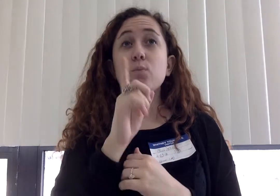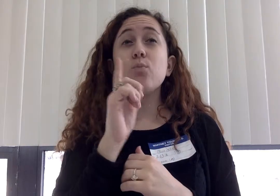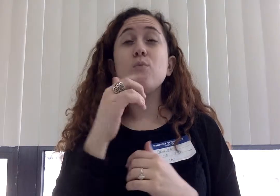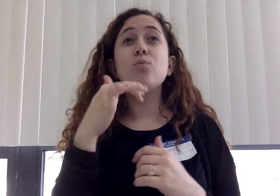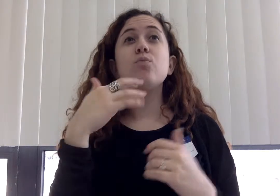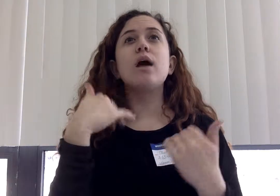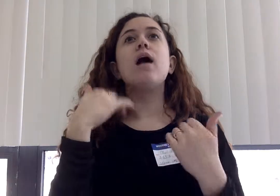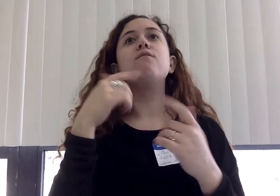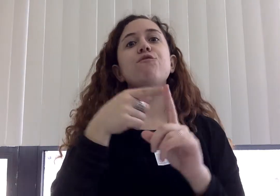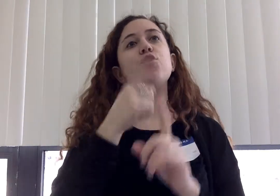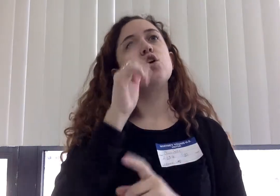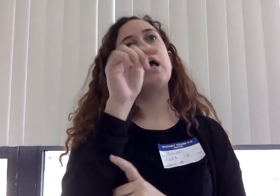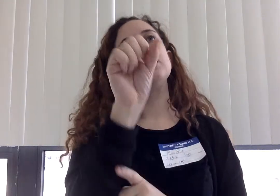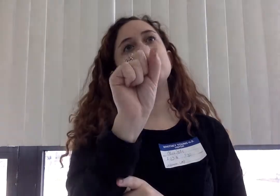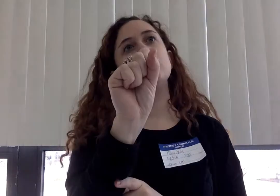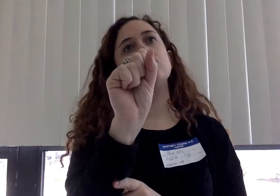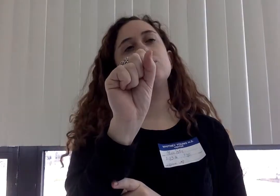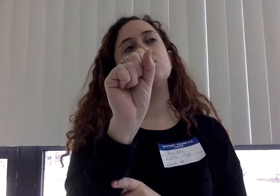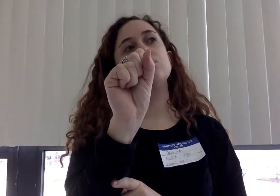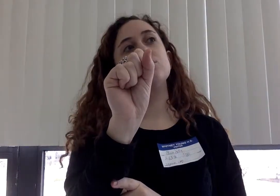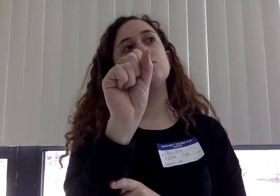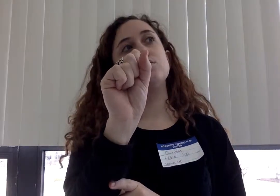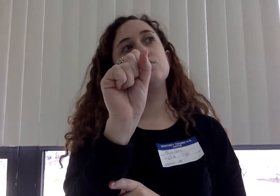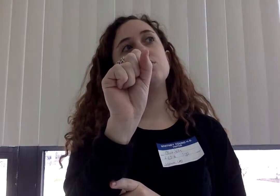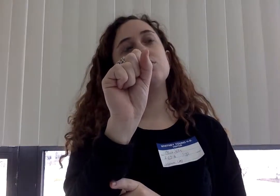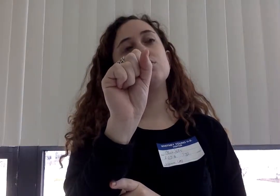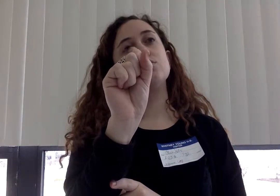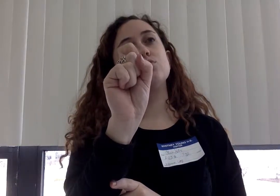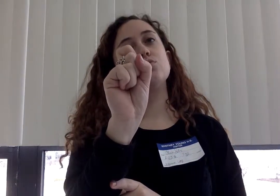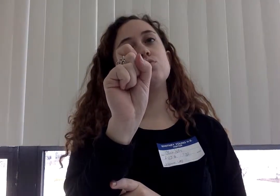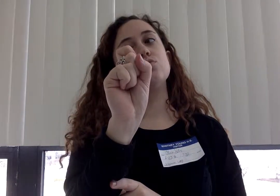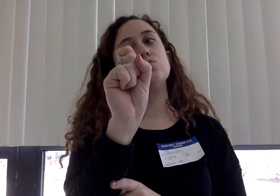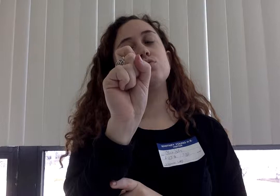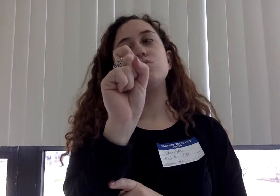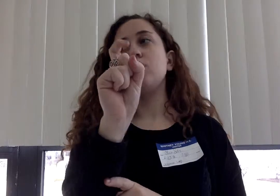3. X equals negative 3.